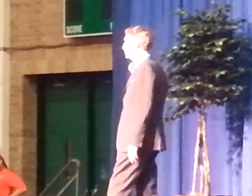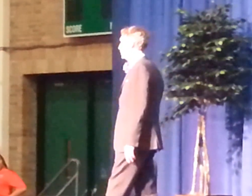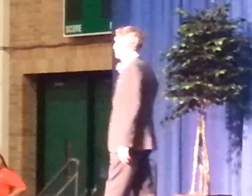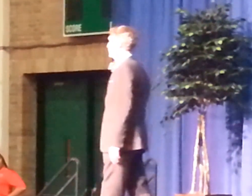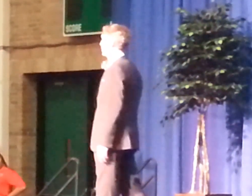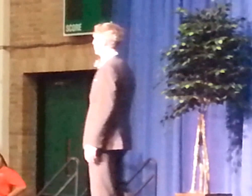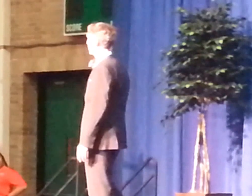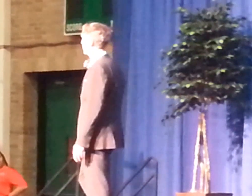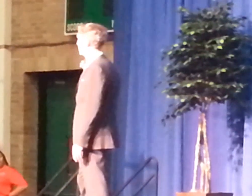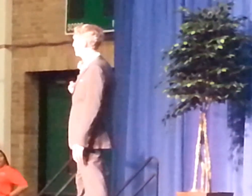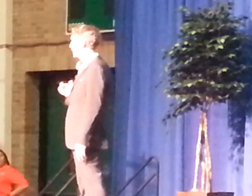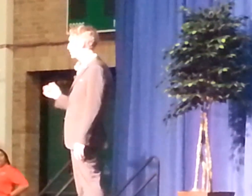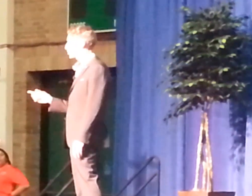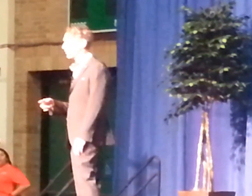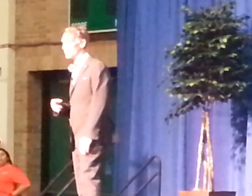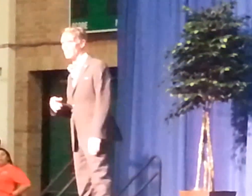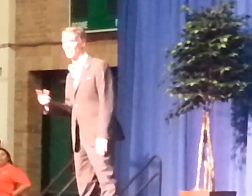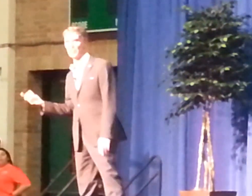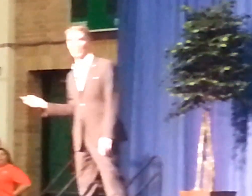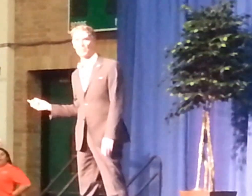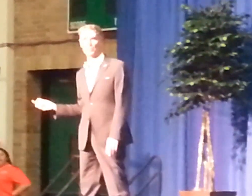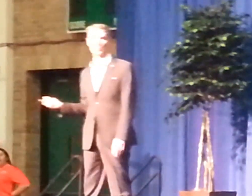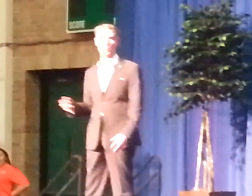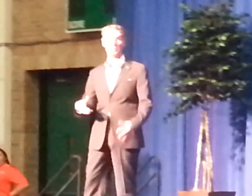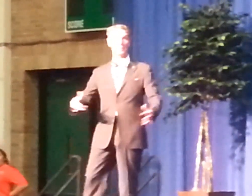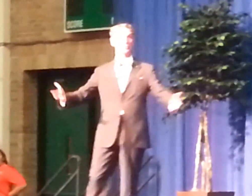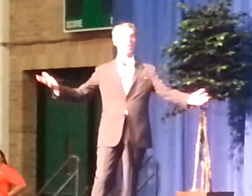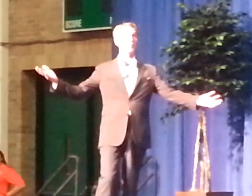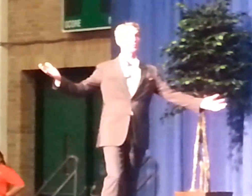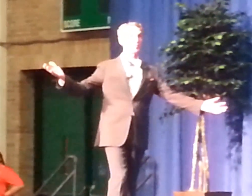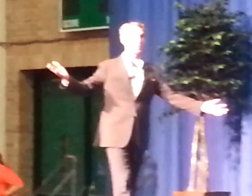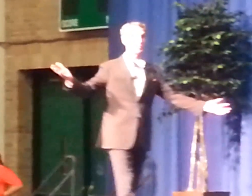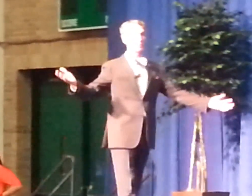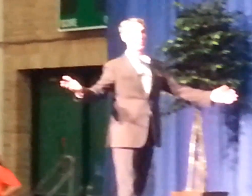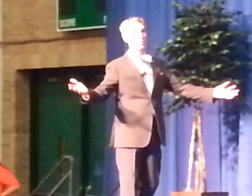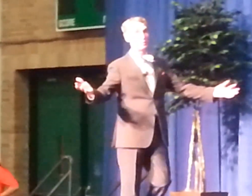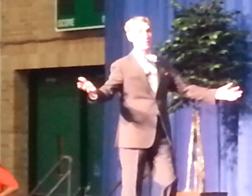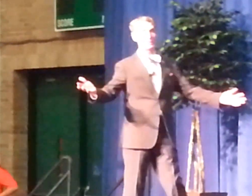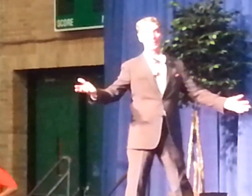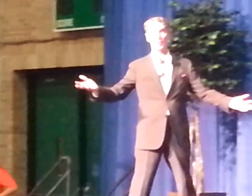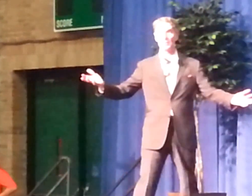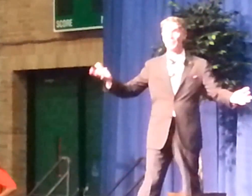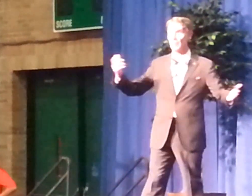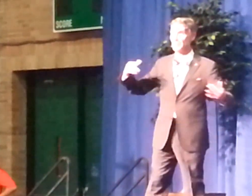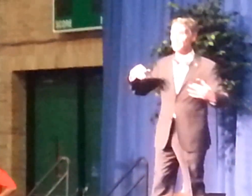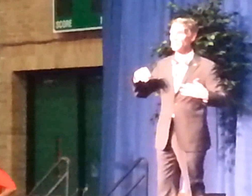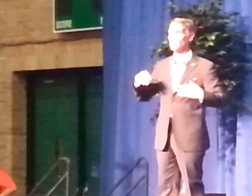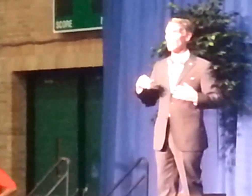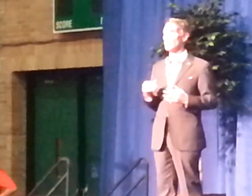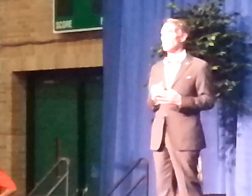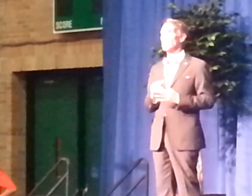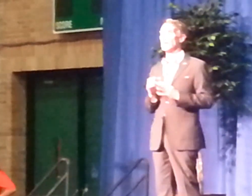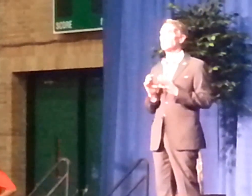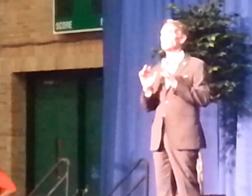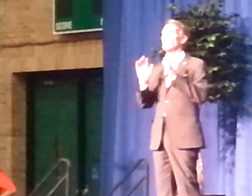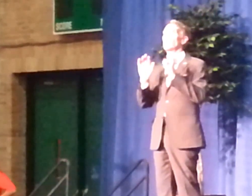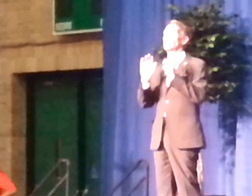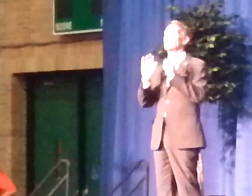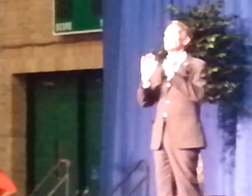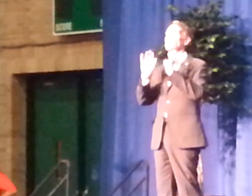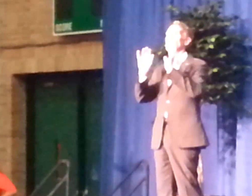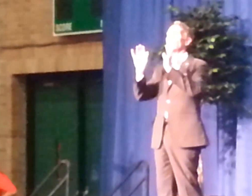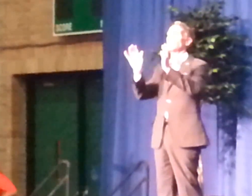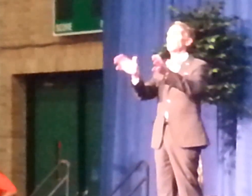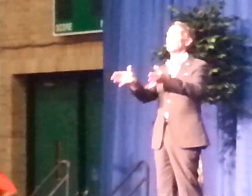all met each other in different parts of the world and discovered that people are more alike than they are different. By